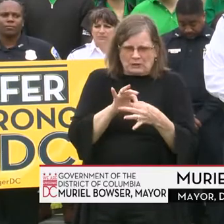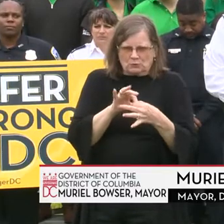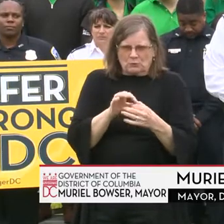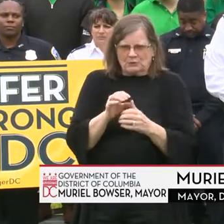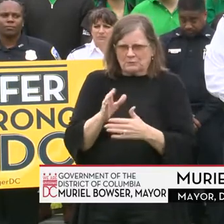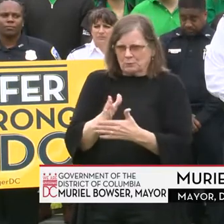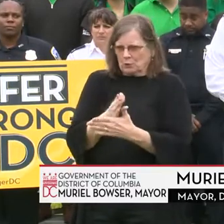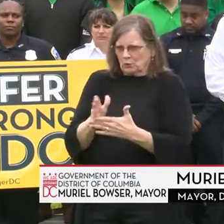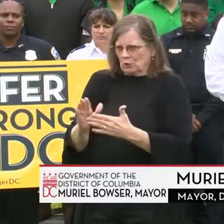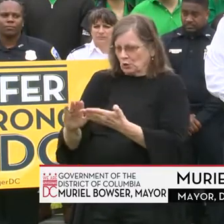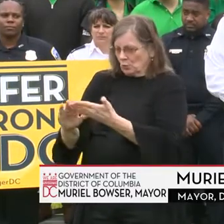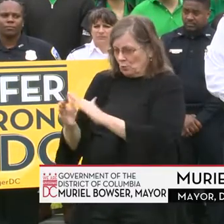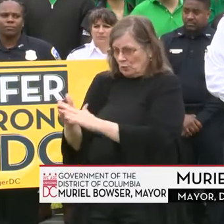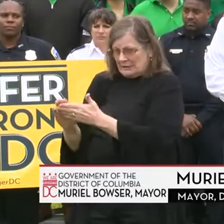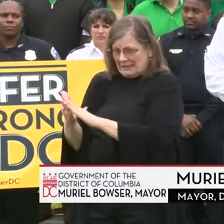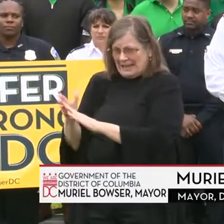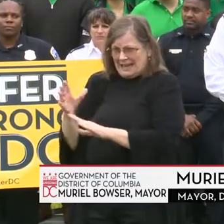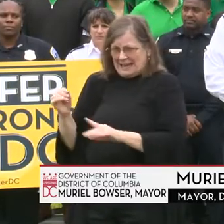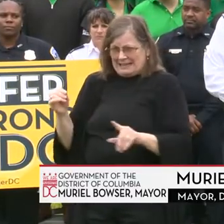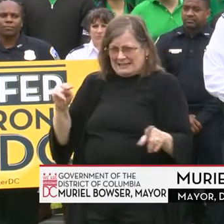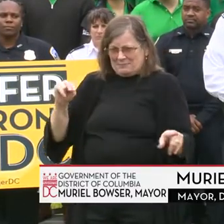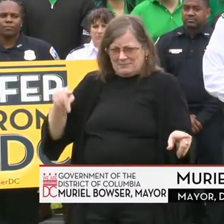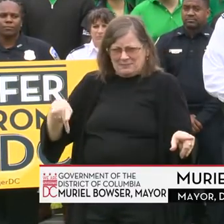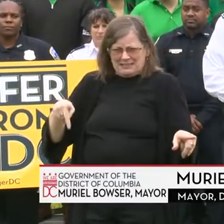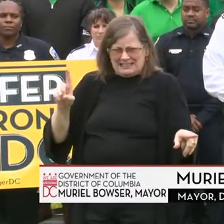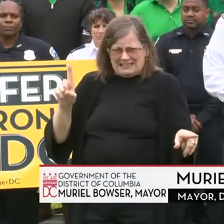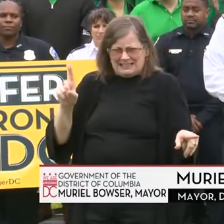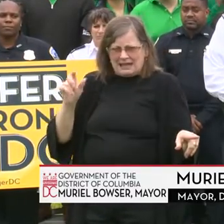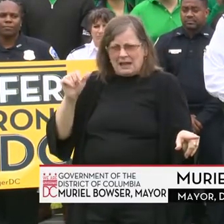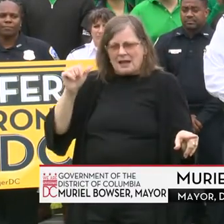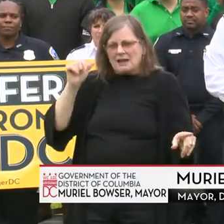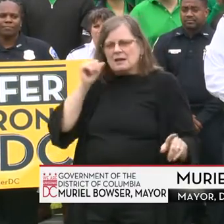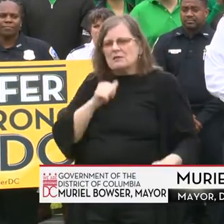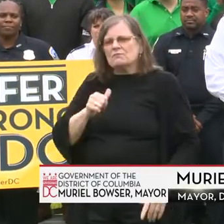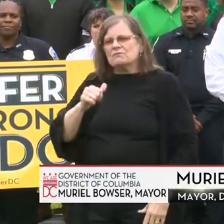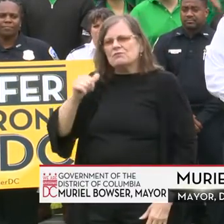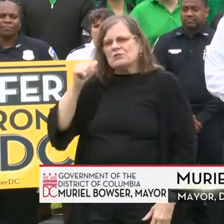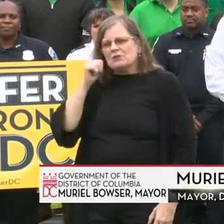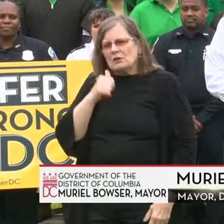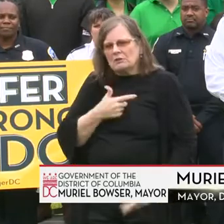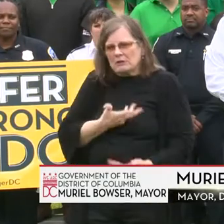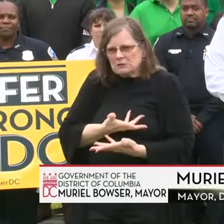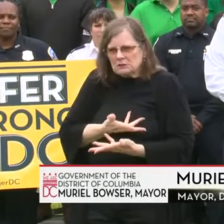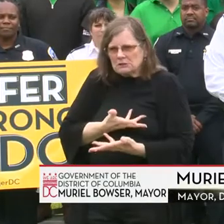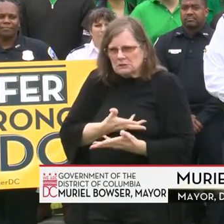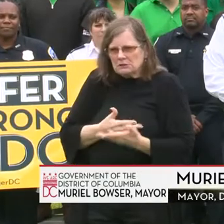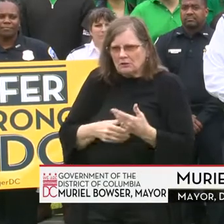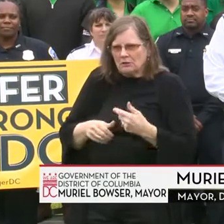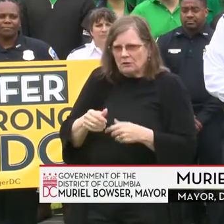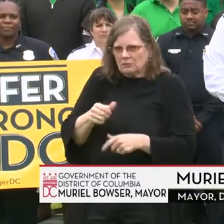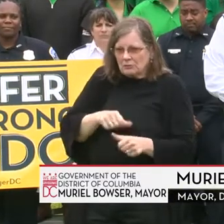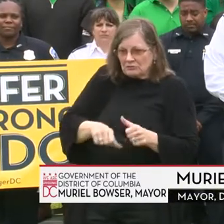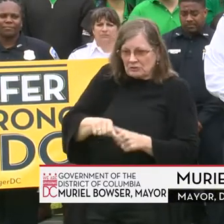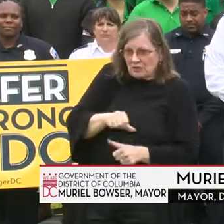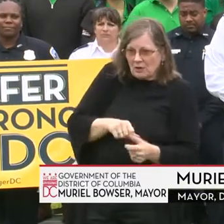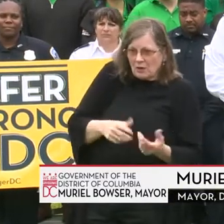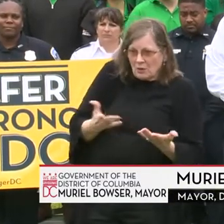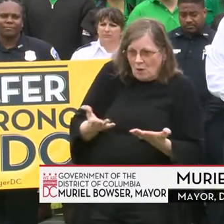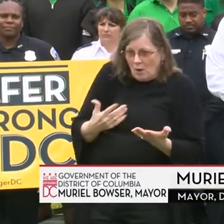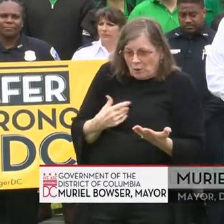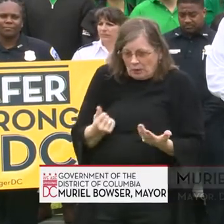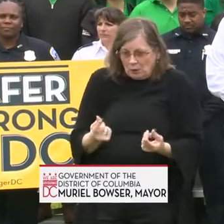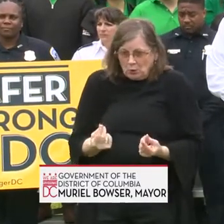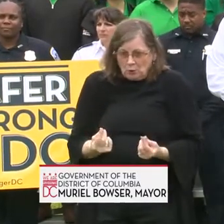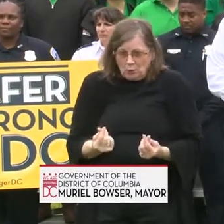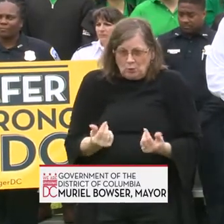have hundreds and thousands of interactions with citizens every single day. So all we can do now is move on and